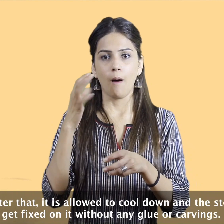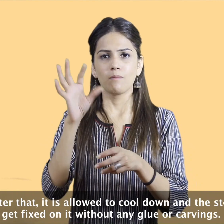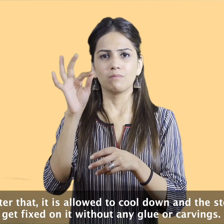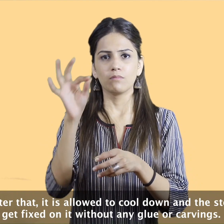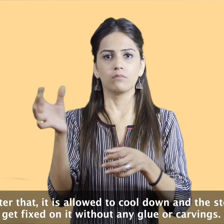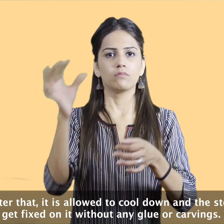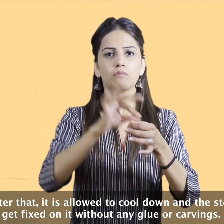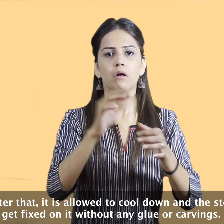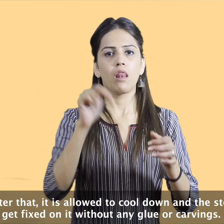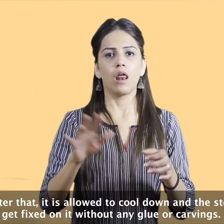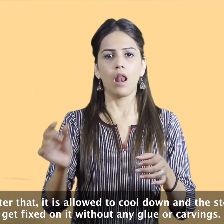carvings.